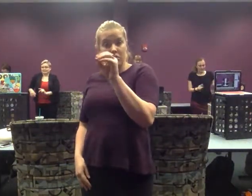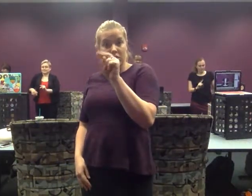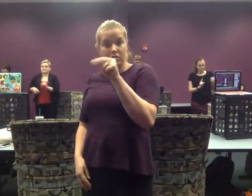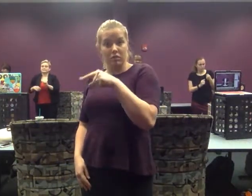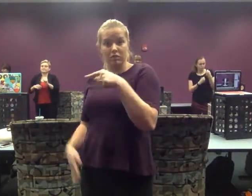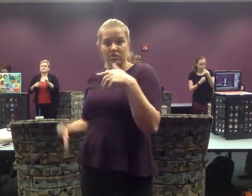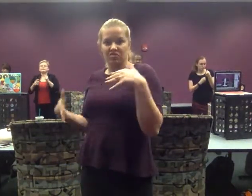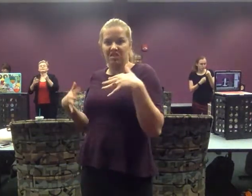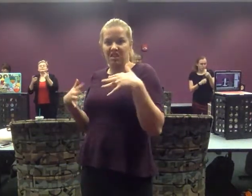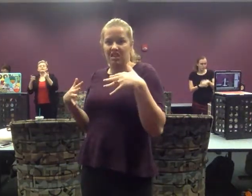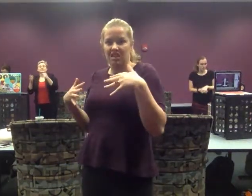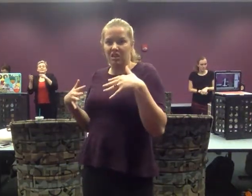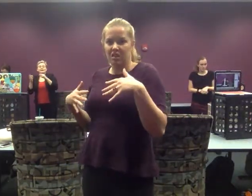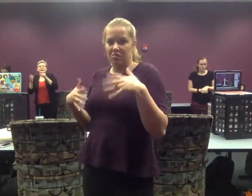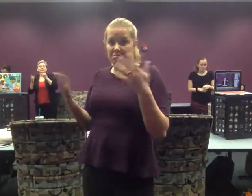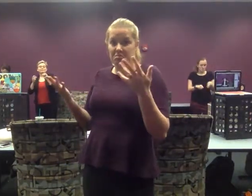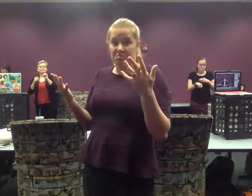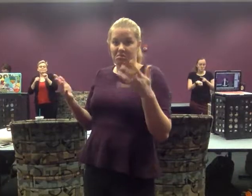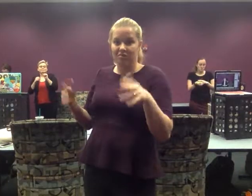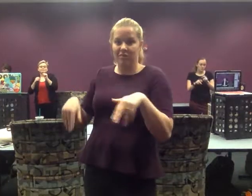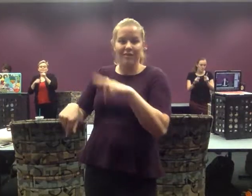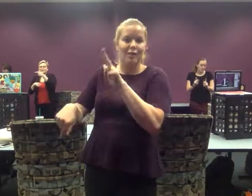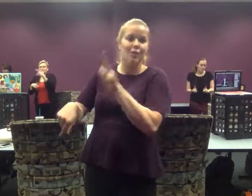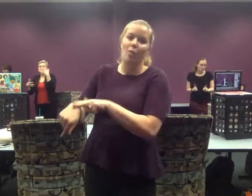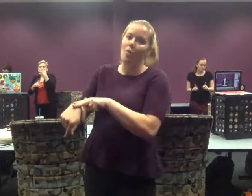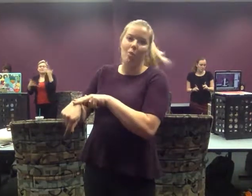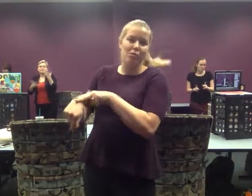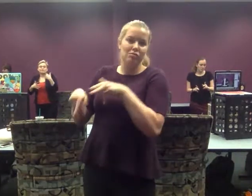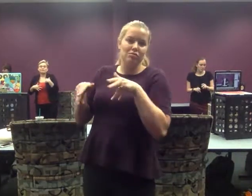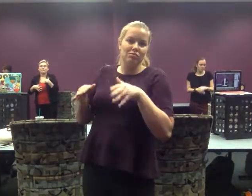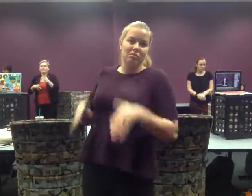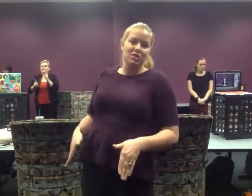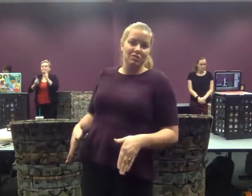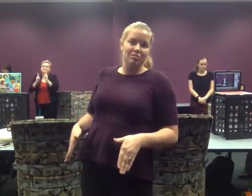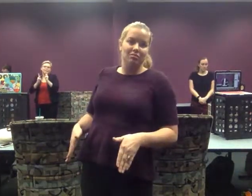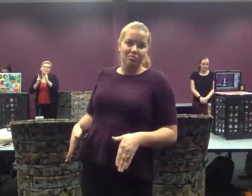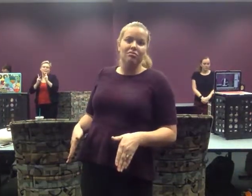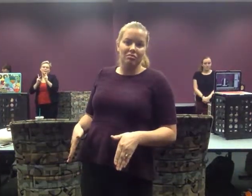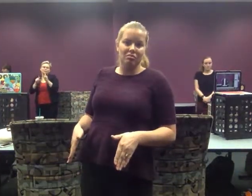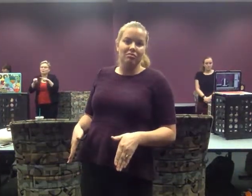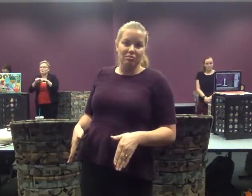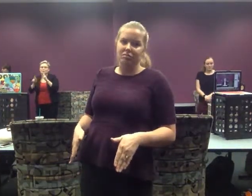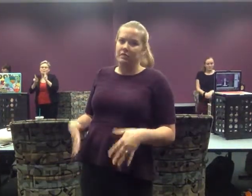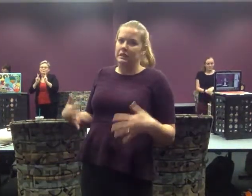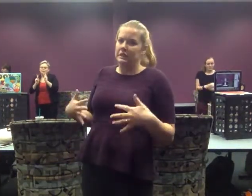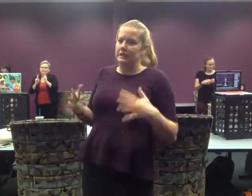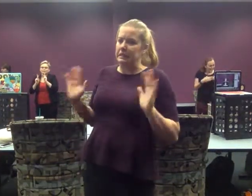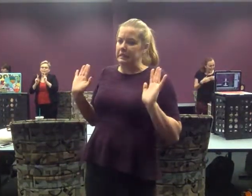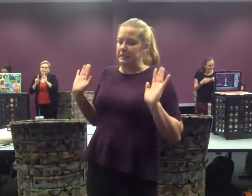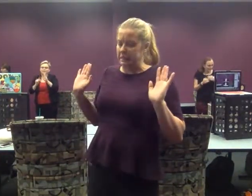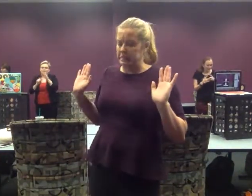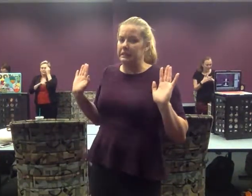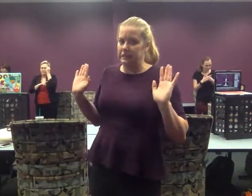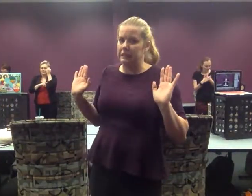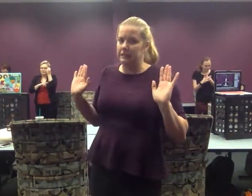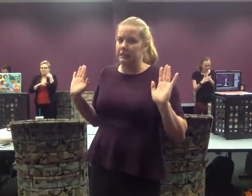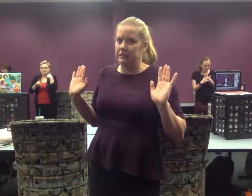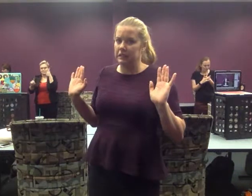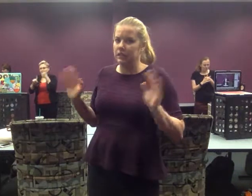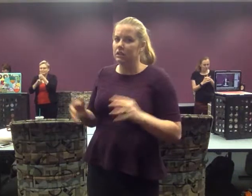people. And it's very easy at the beginning of the 21st century to realize